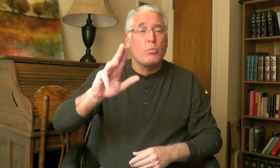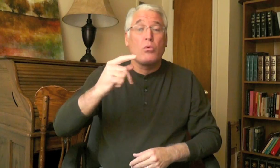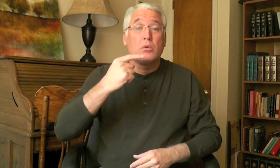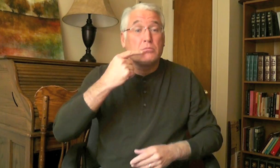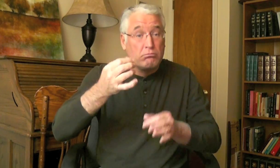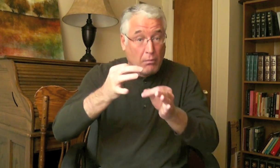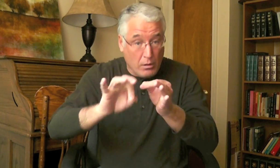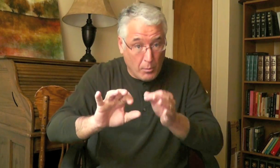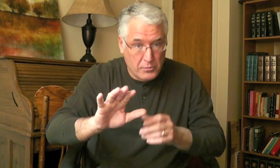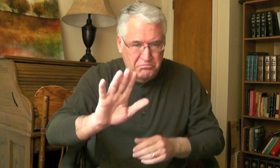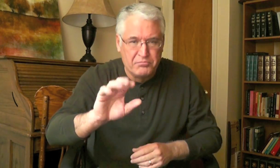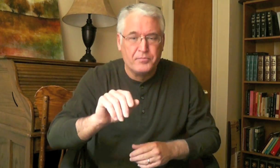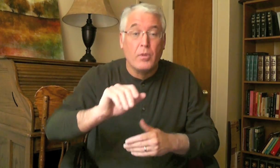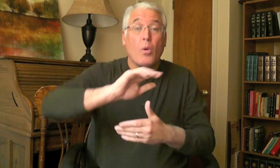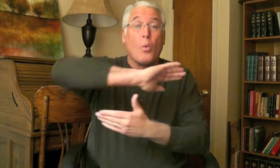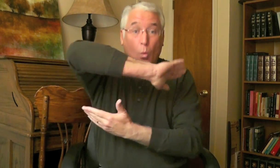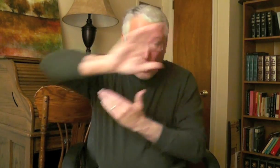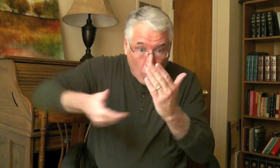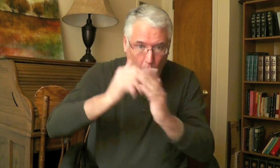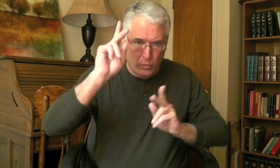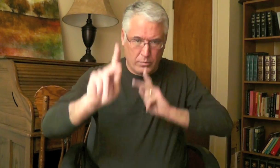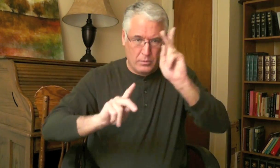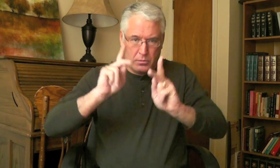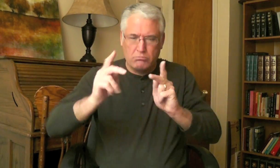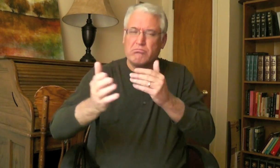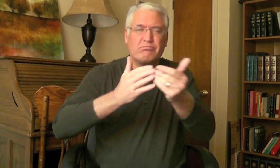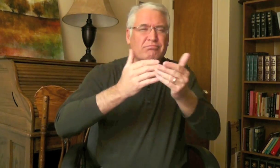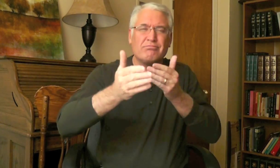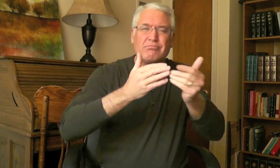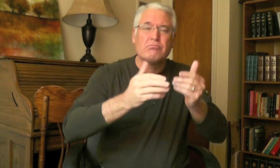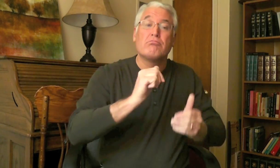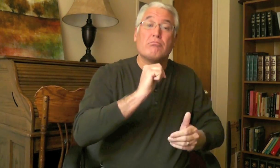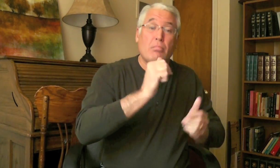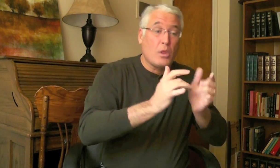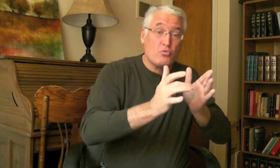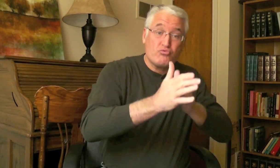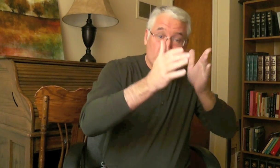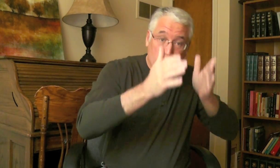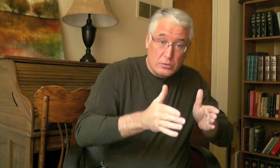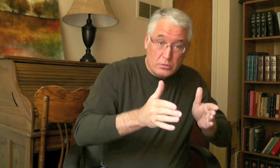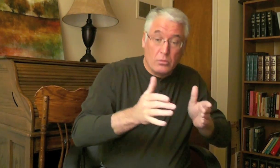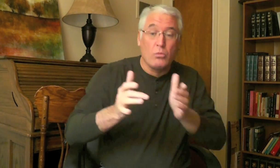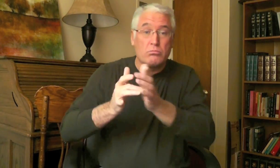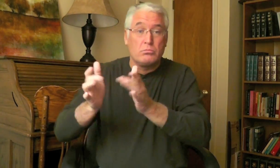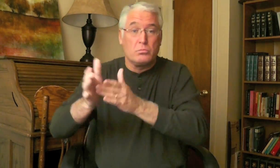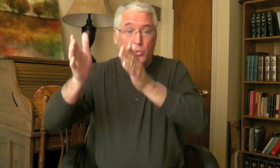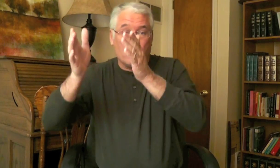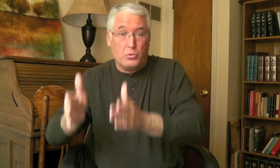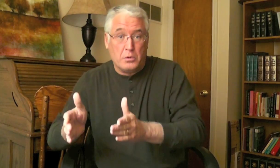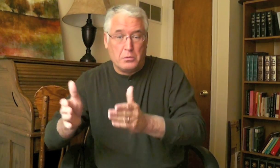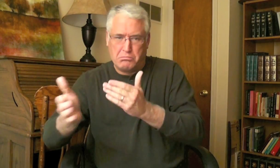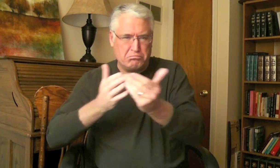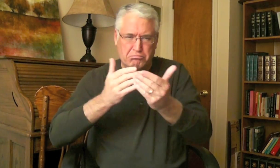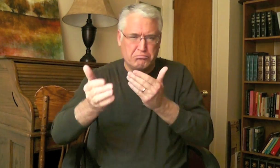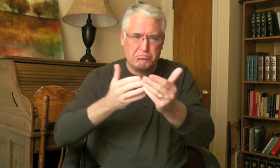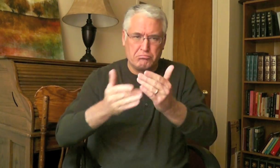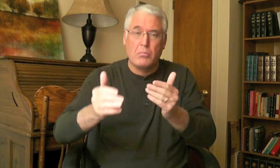What Paul is saying, simply, is that all people, no matter if they're believers or non-believers, doesn't